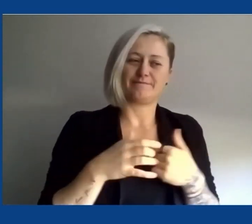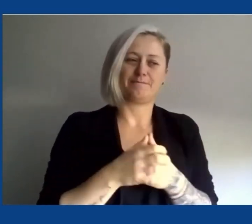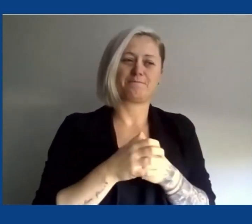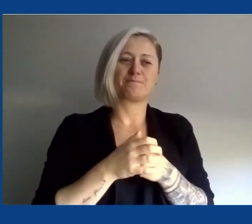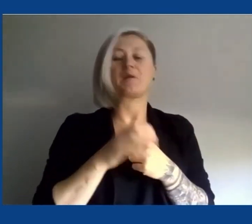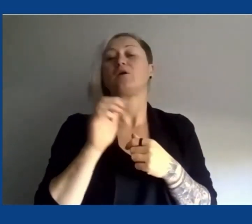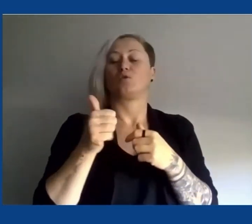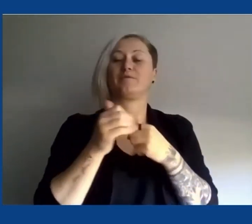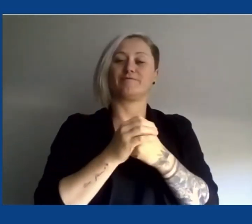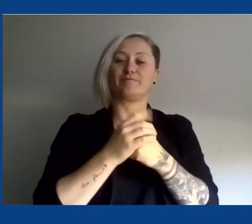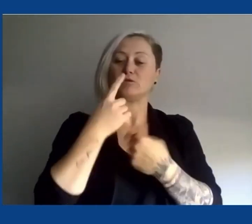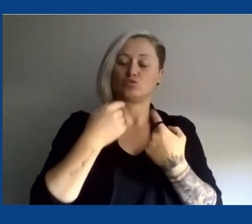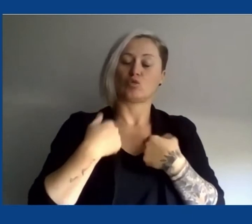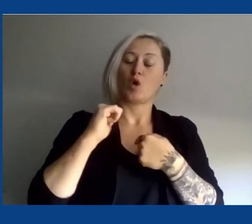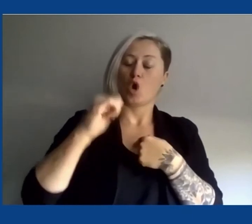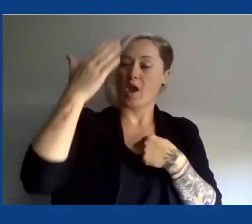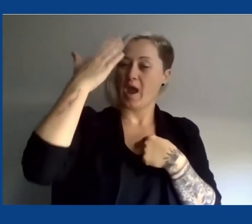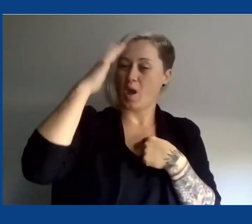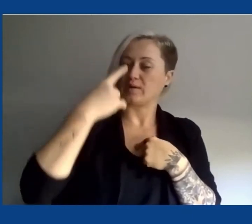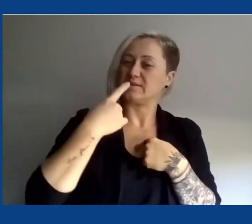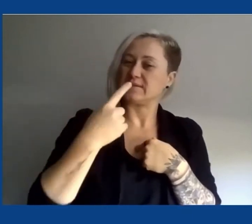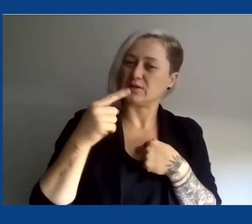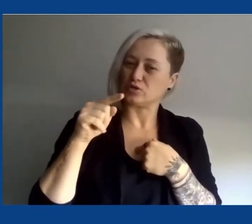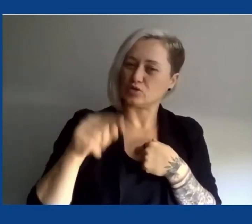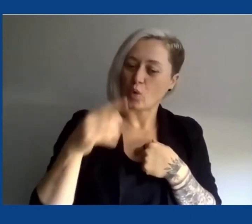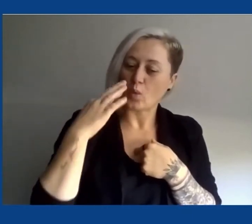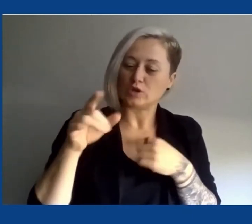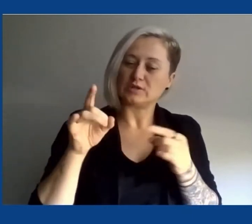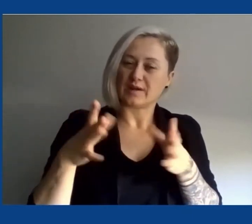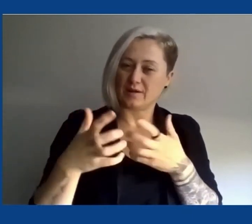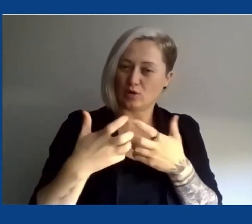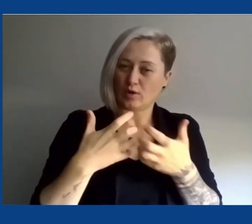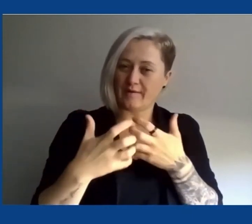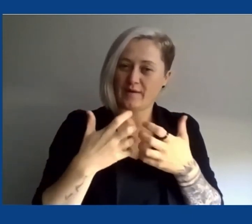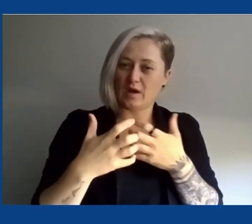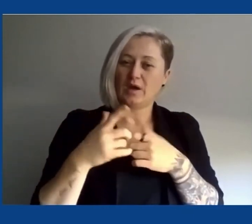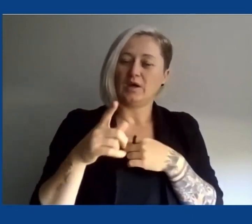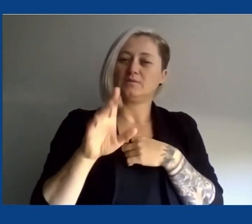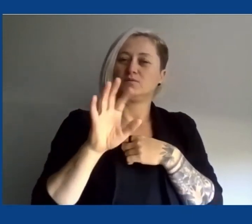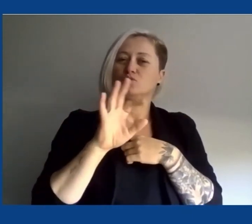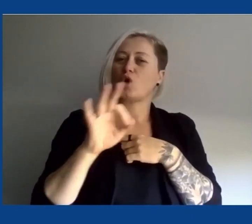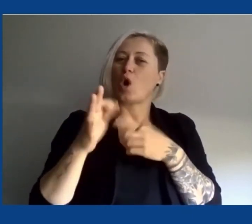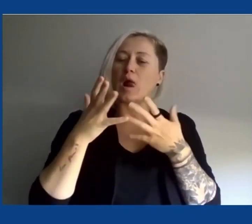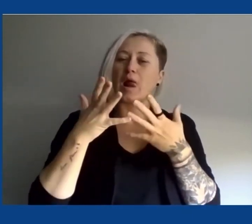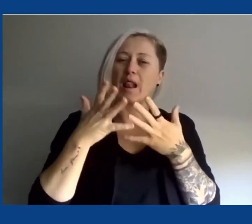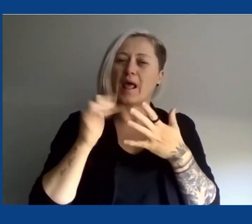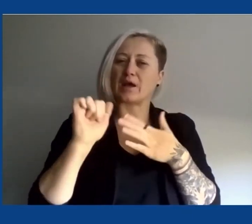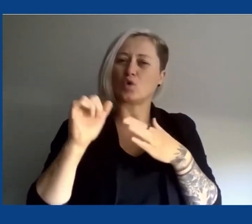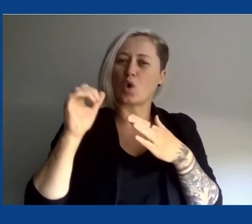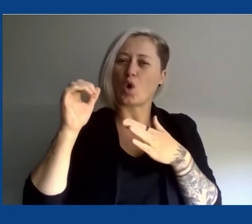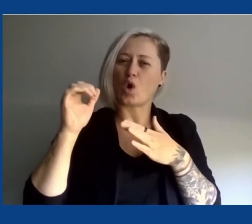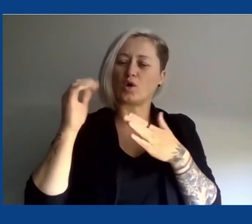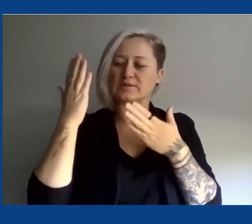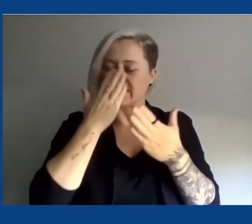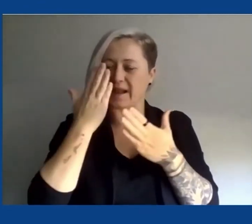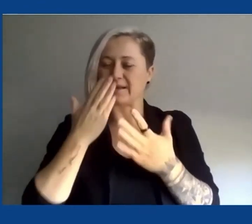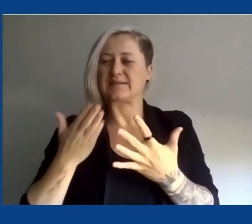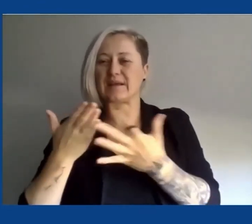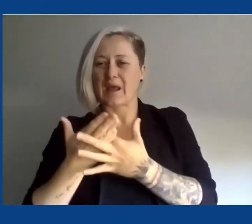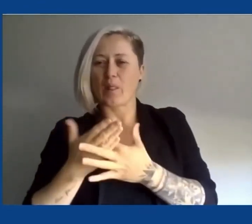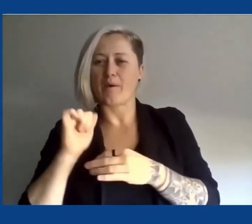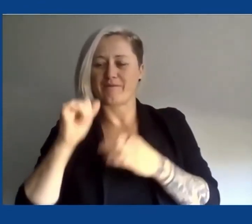elder said to her when she started university, don't let your studies get in the way of your education. And this